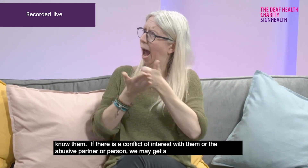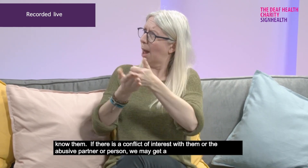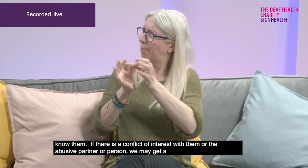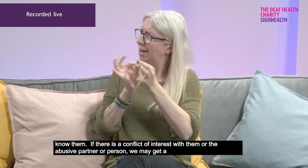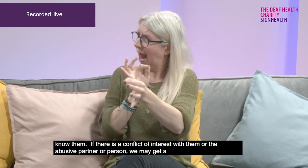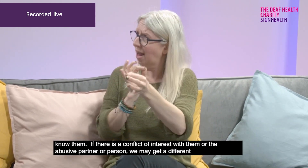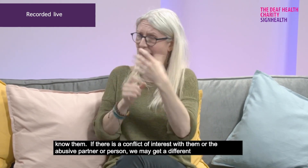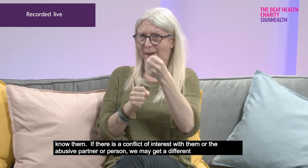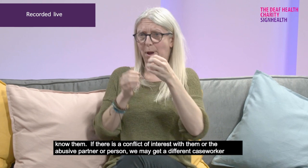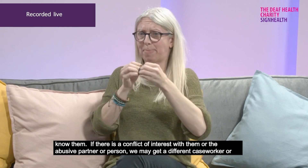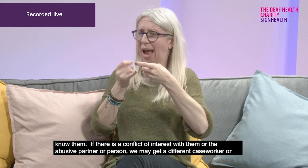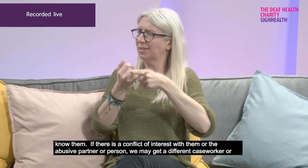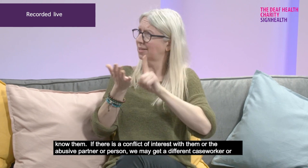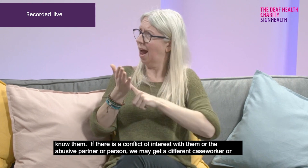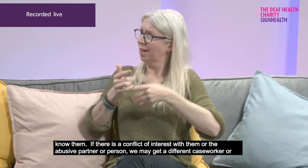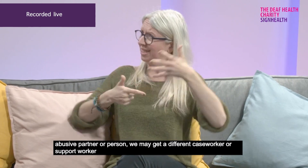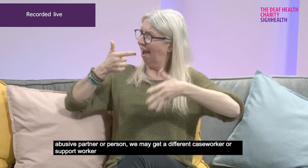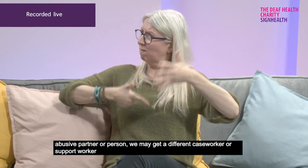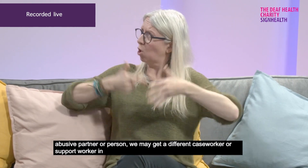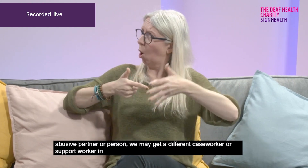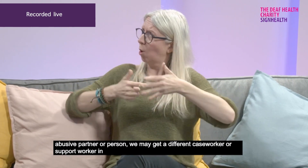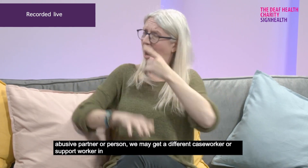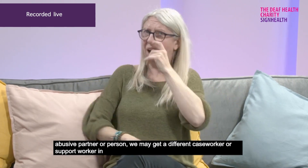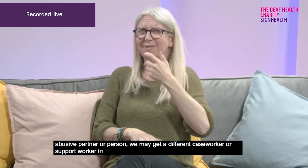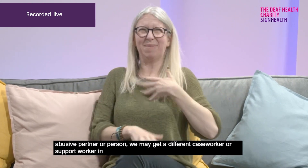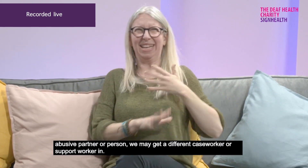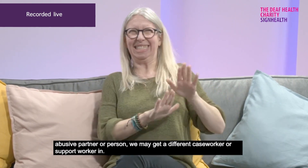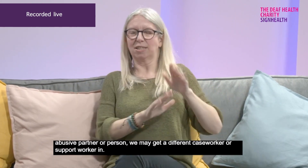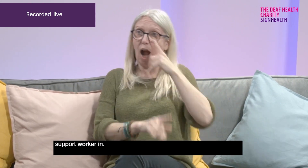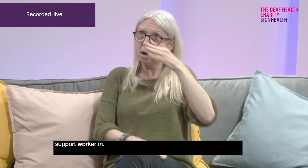a different caseworker or a different support worker in.